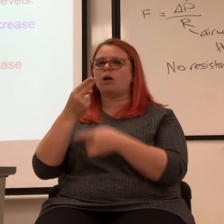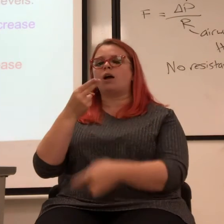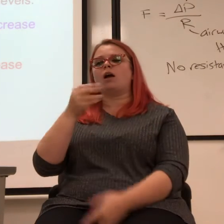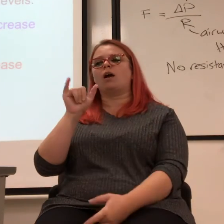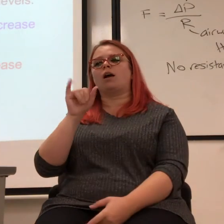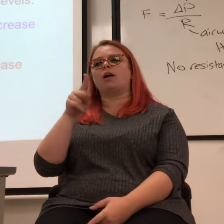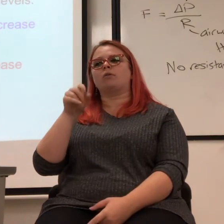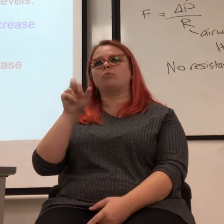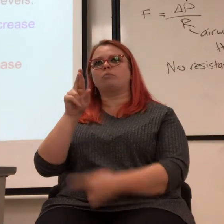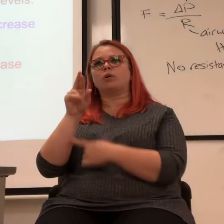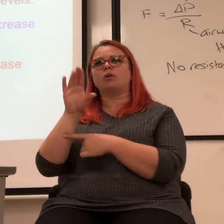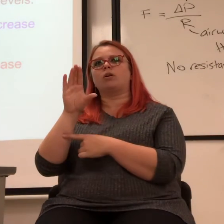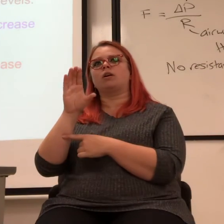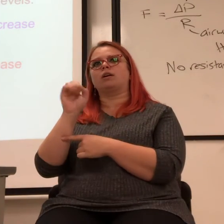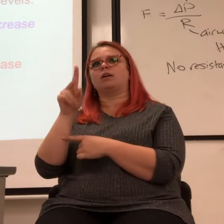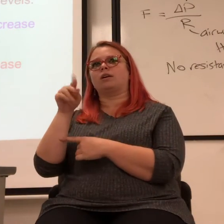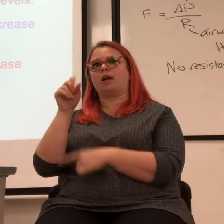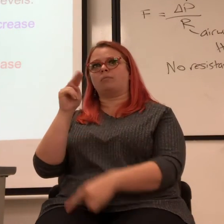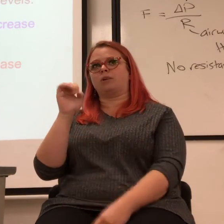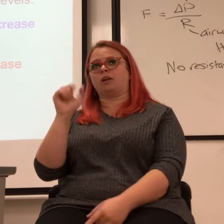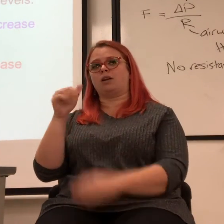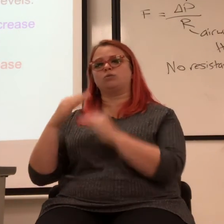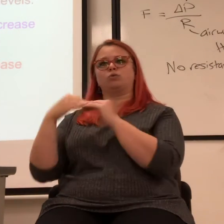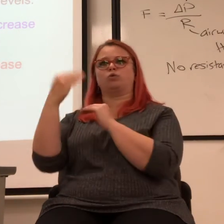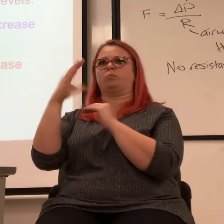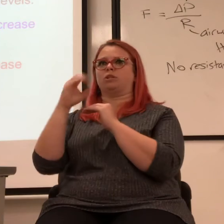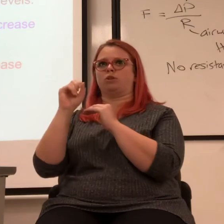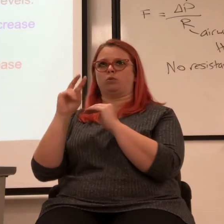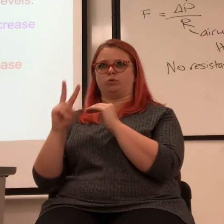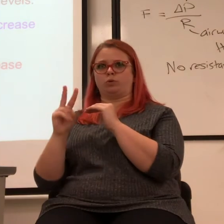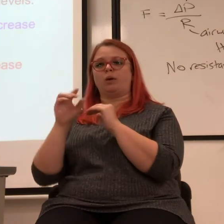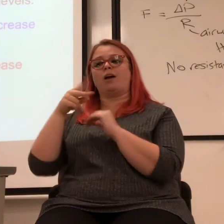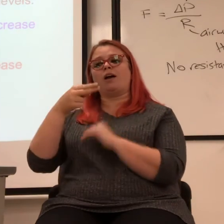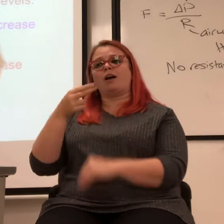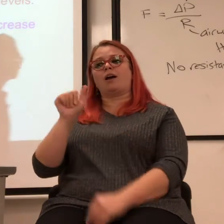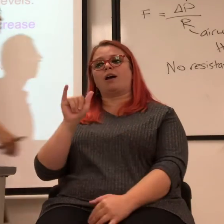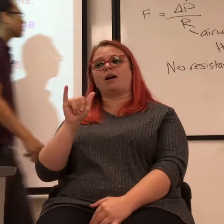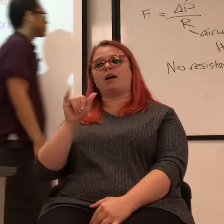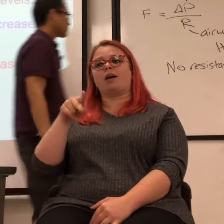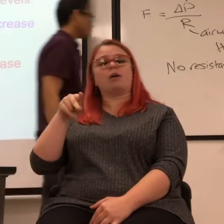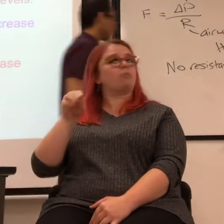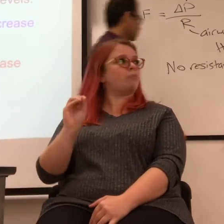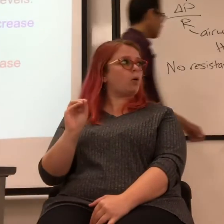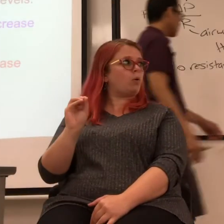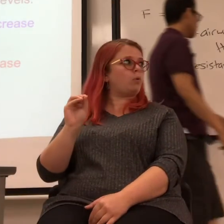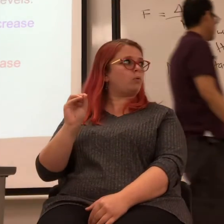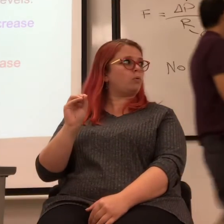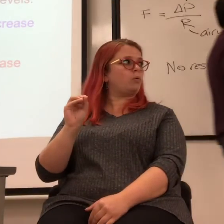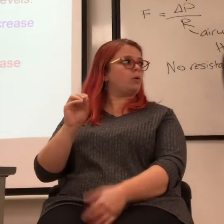Hypo, too little, okay? And it changes the breathing rate in response.